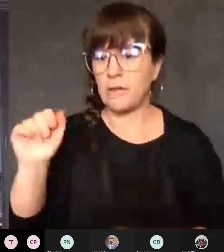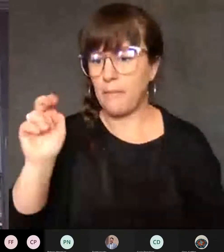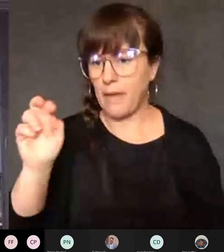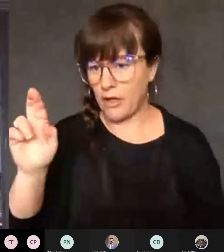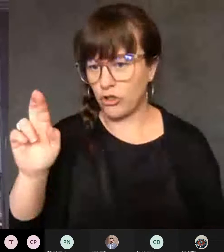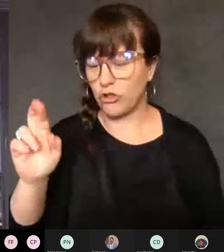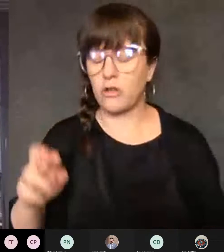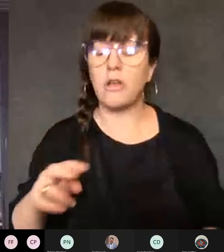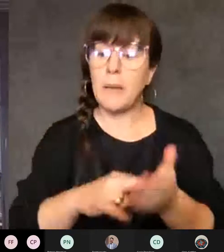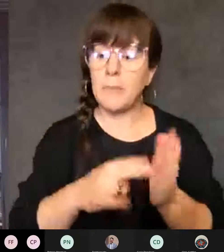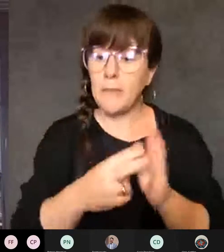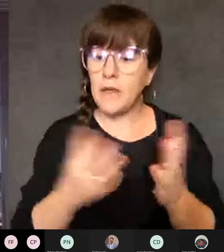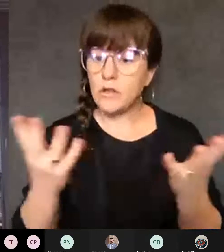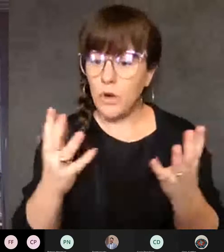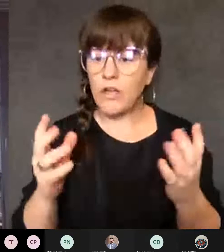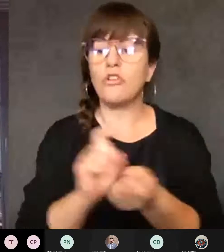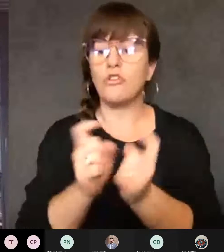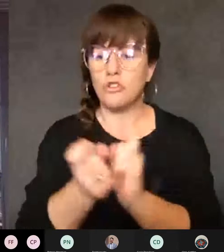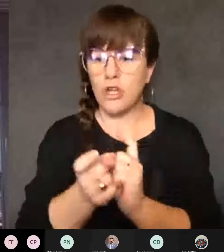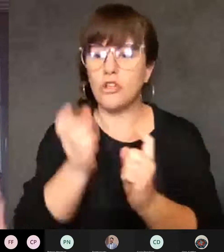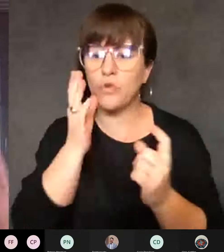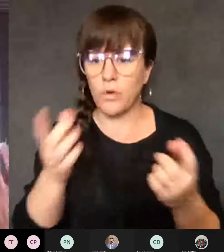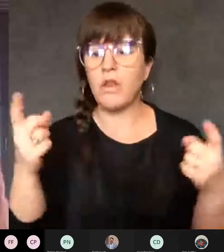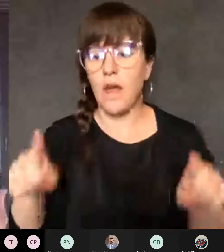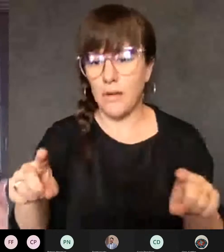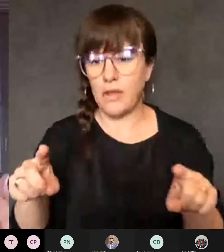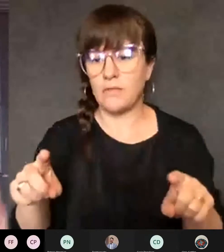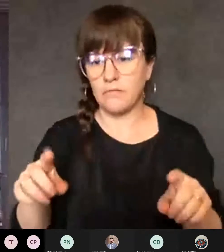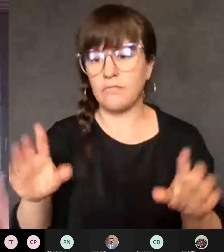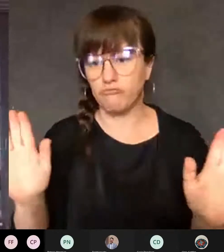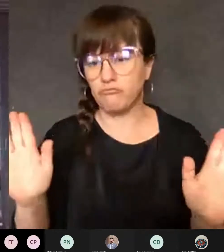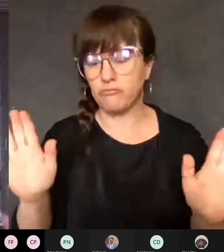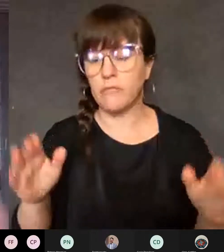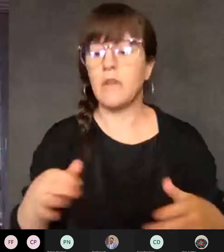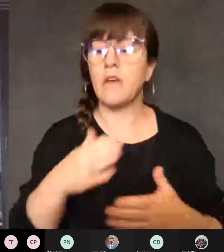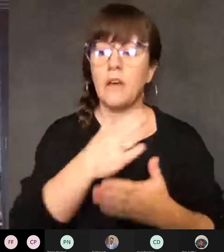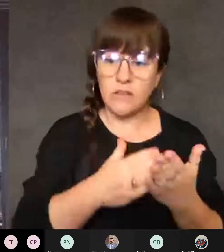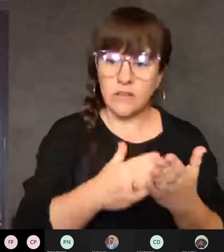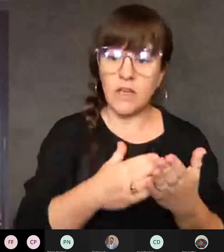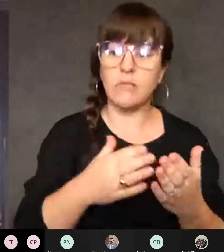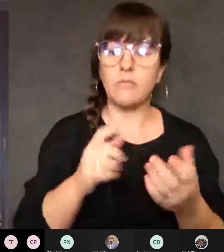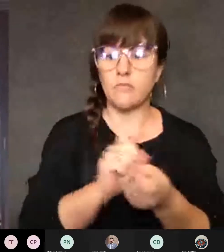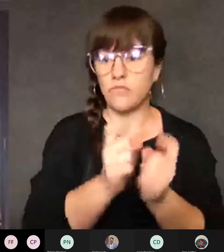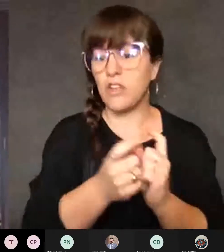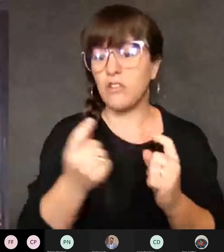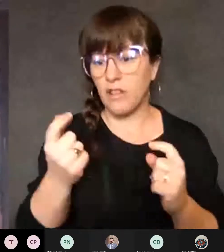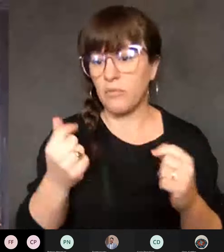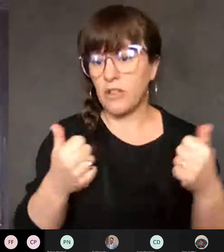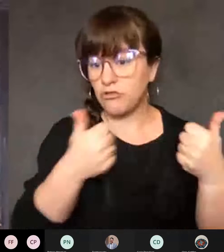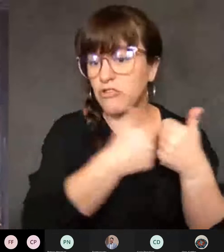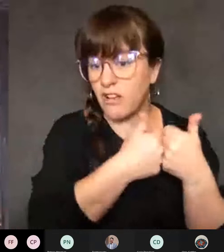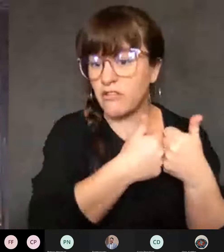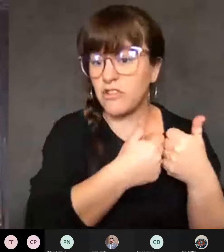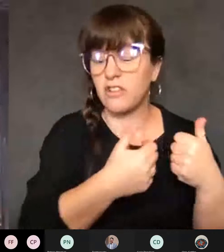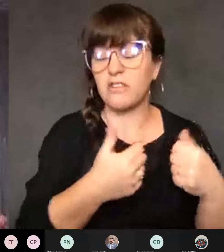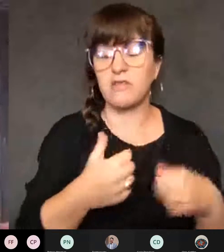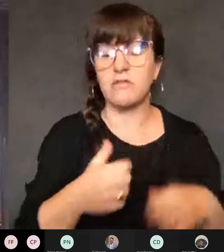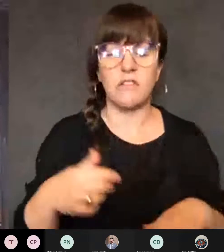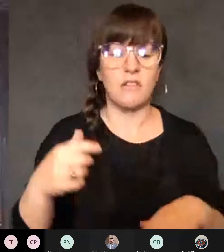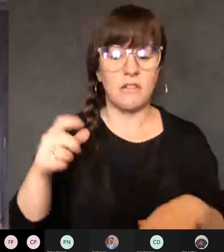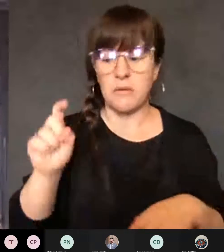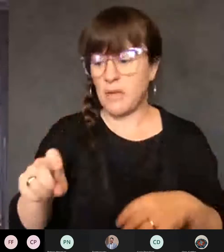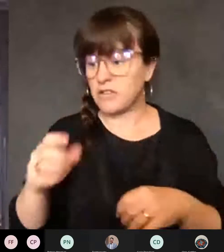change, and some of that change will be difficult because we'll all have new things that we have to do,